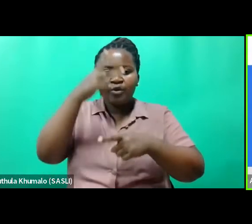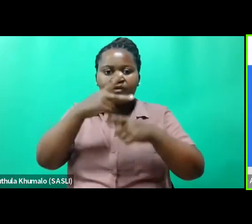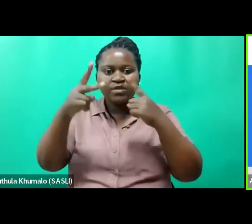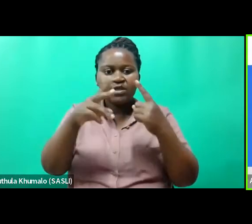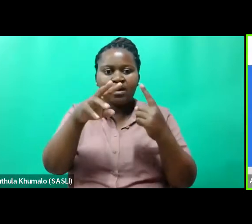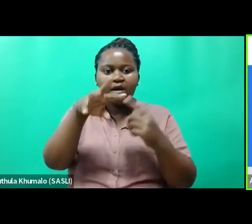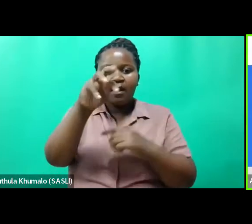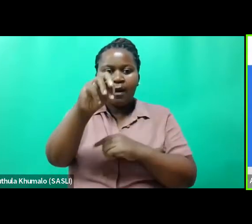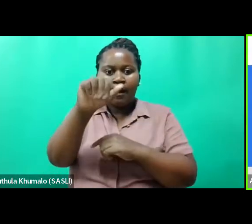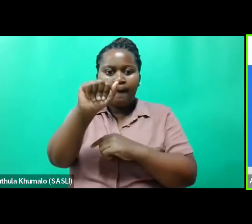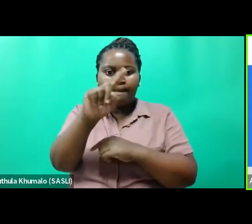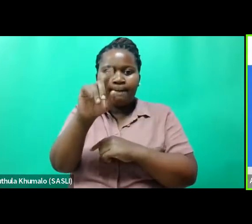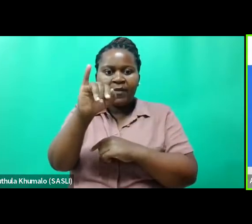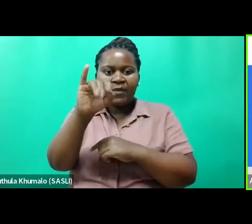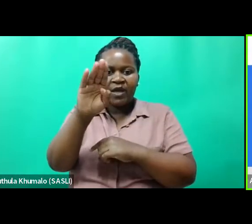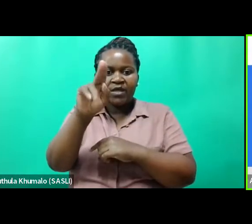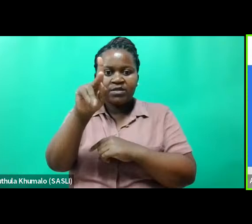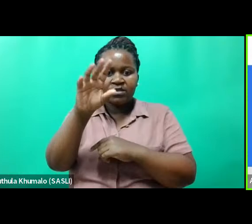the Interim Senior